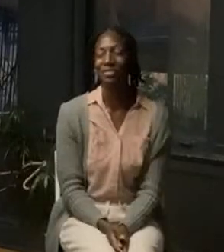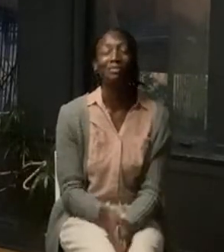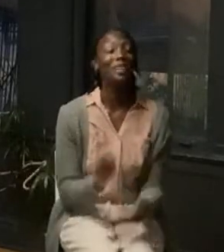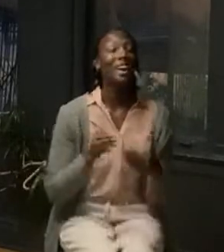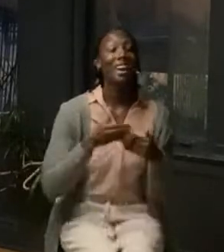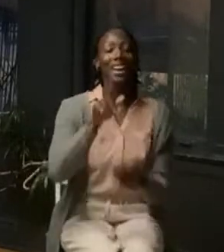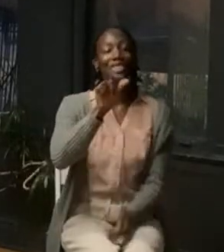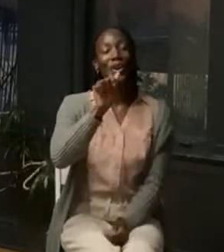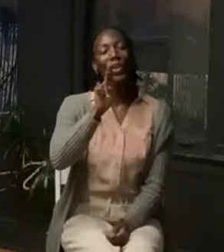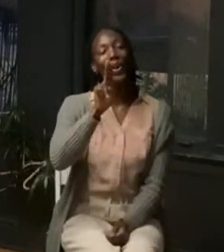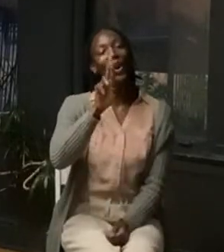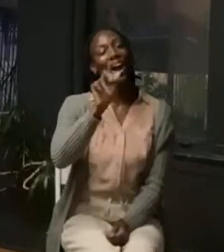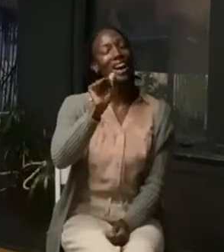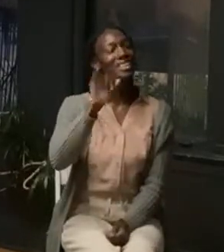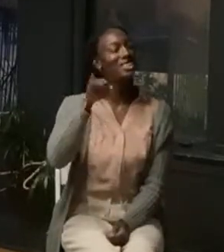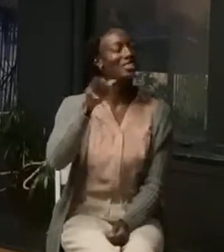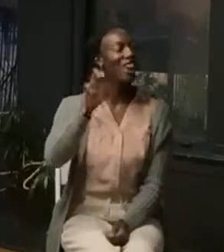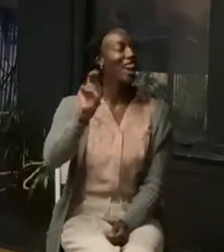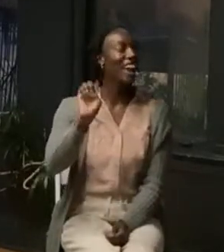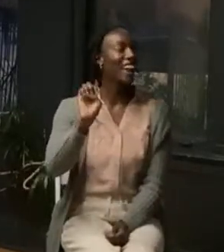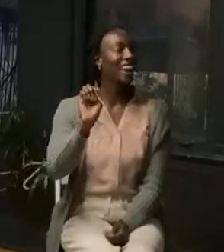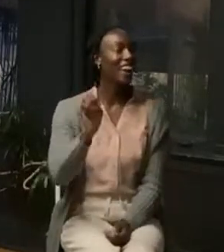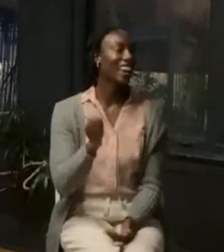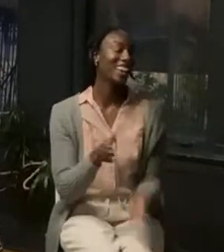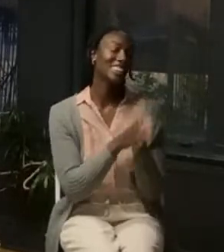Laura Jane.